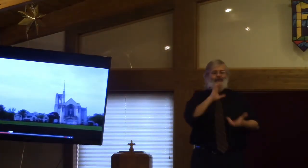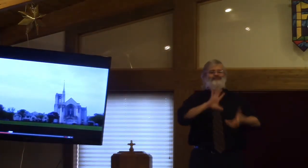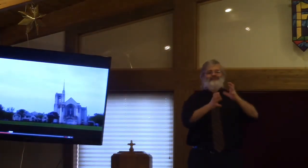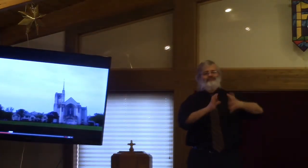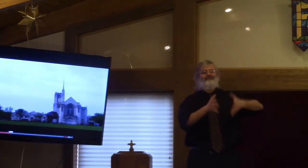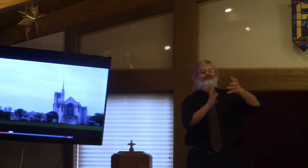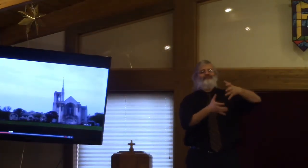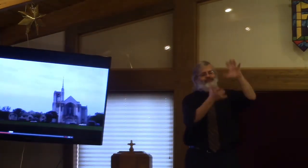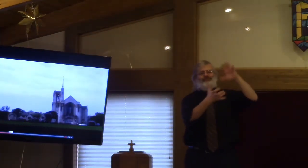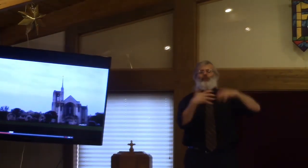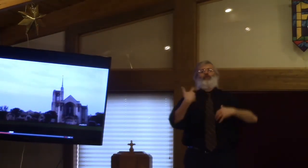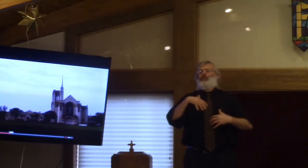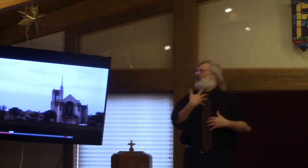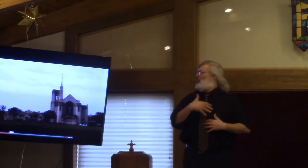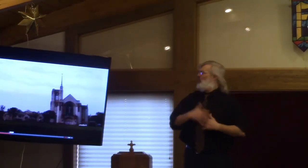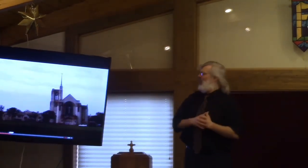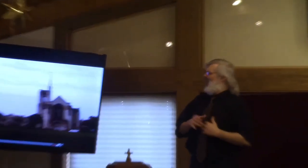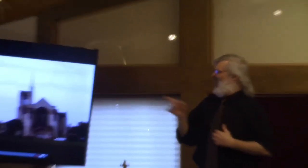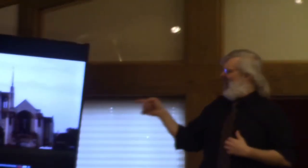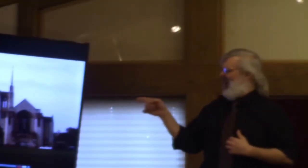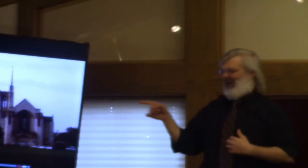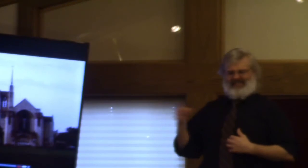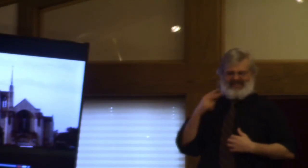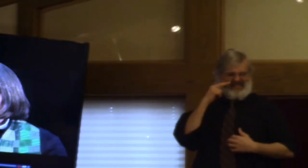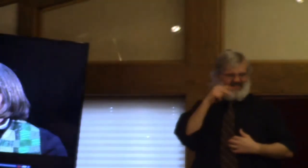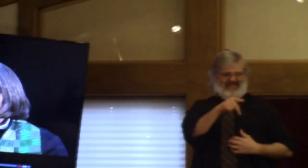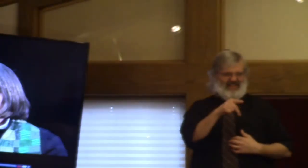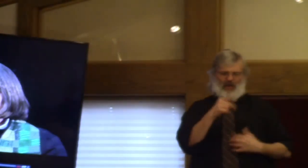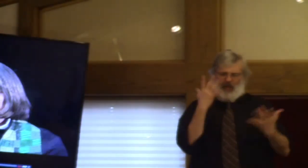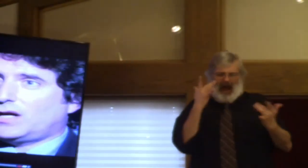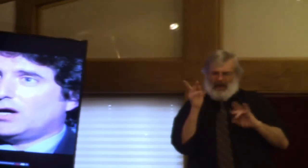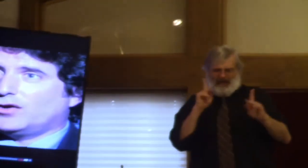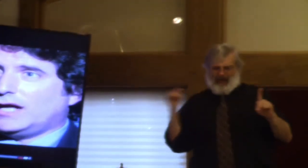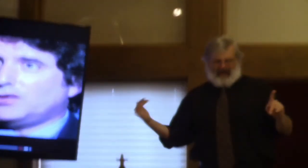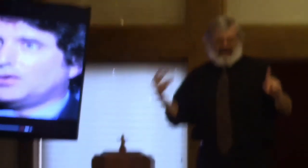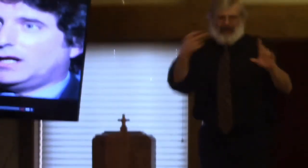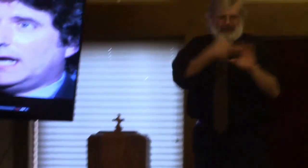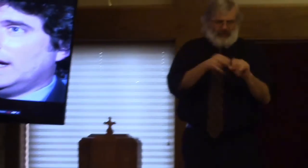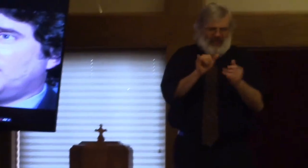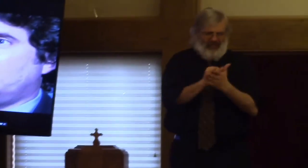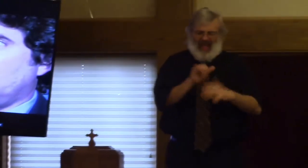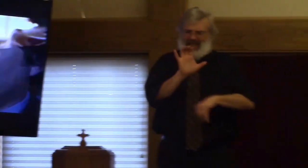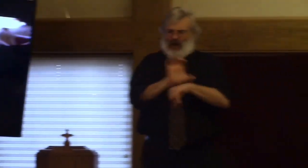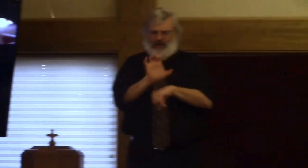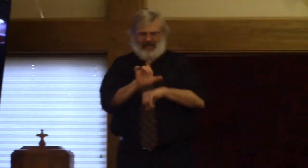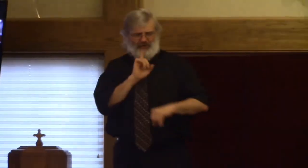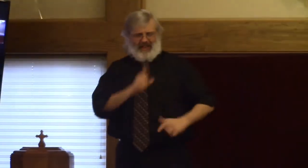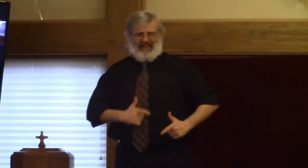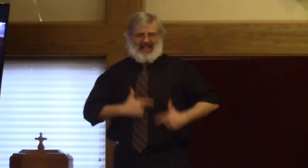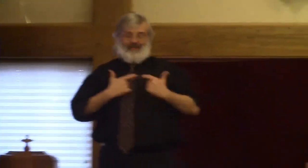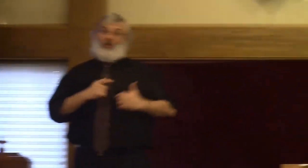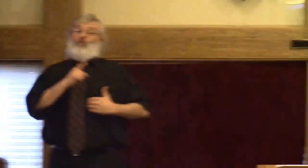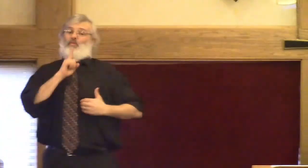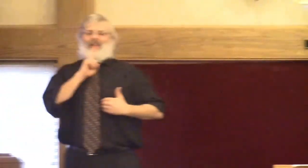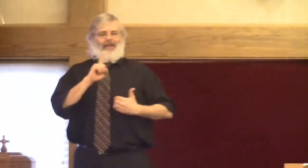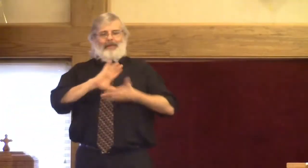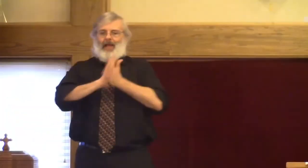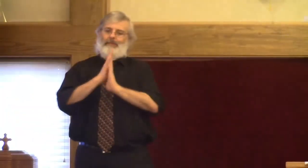better if this were more widely understood. Congregational life is nothing but politics. Many of